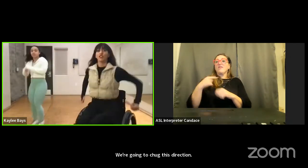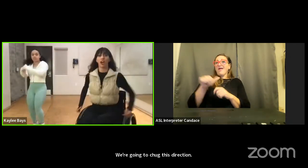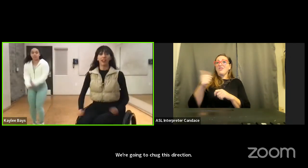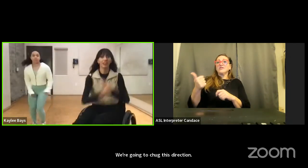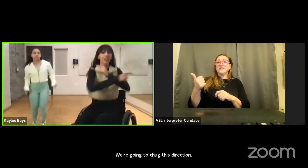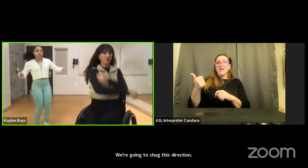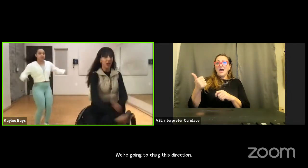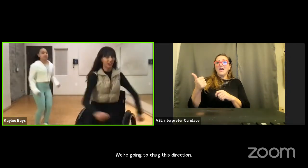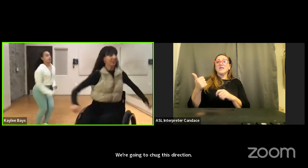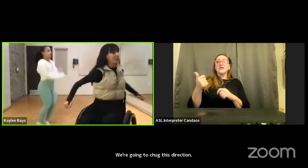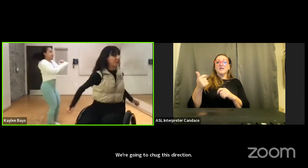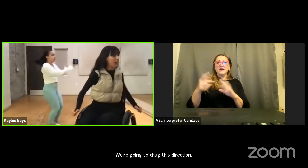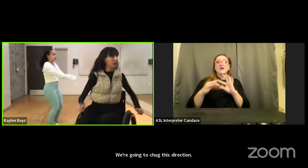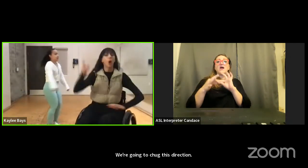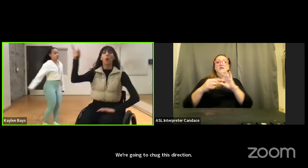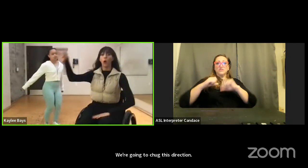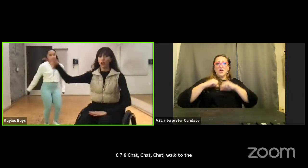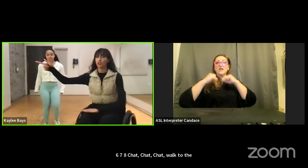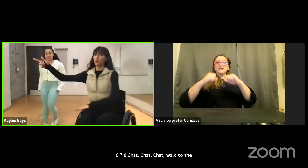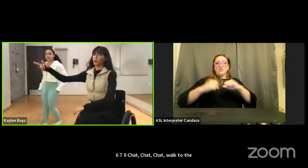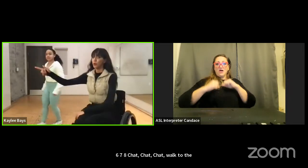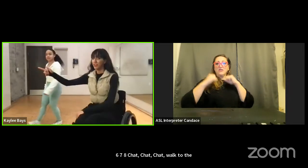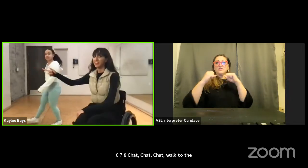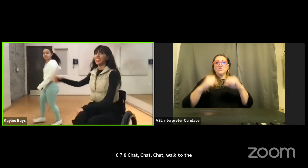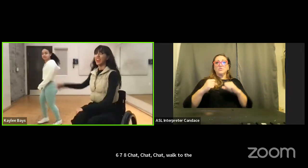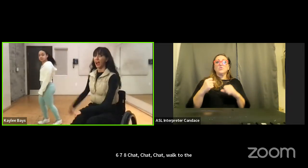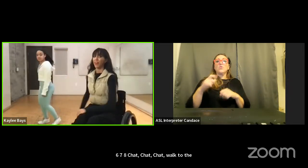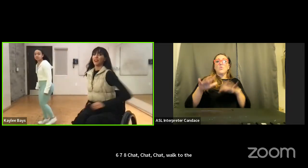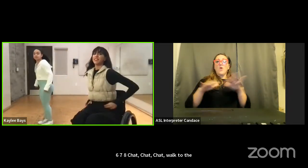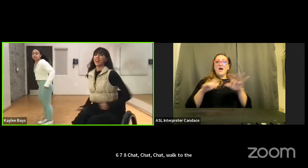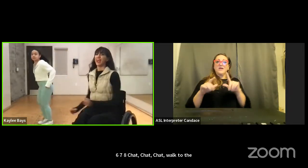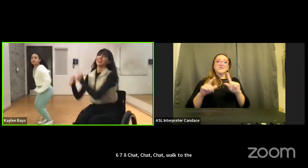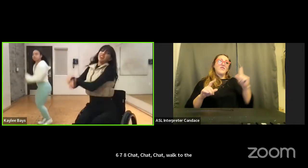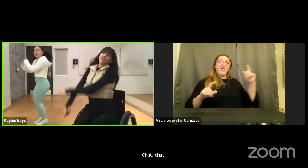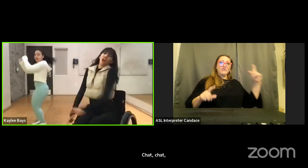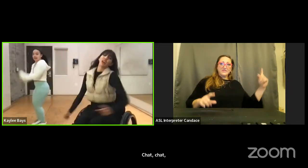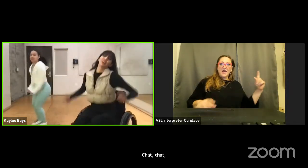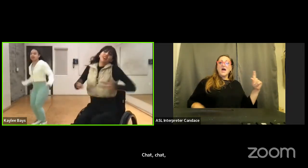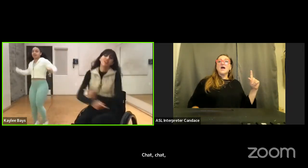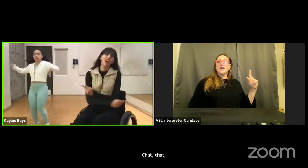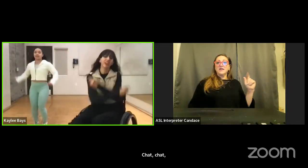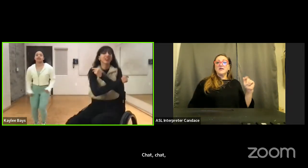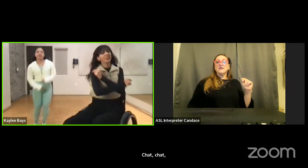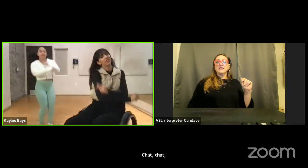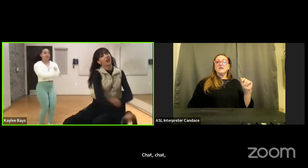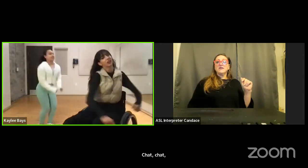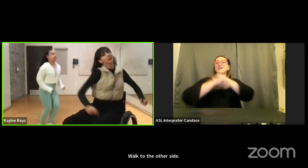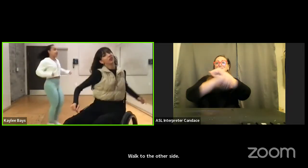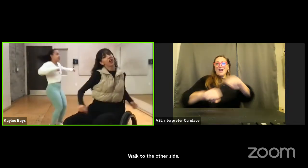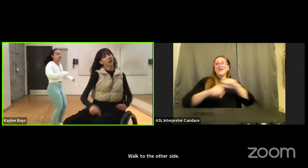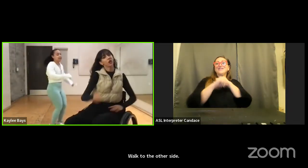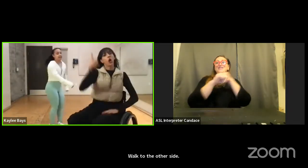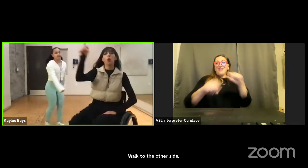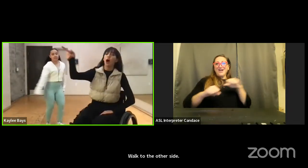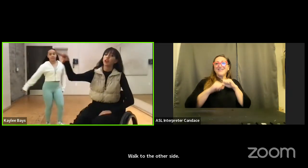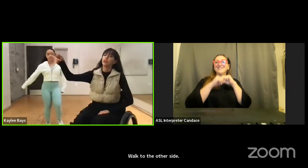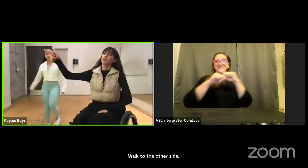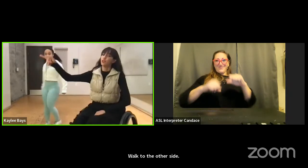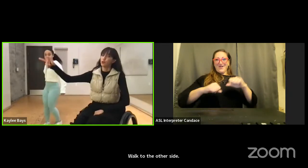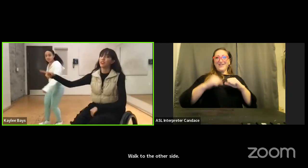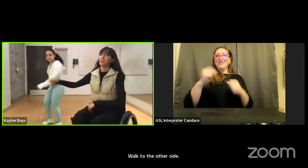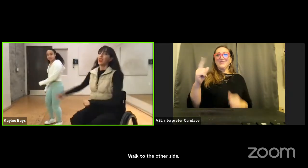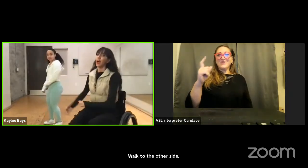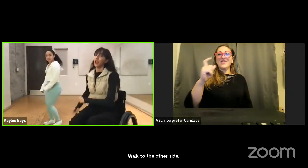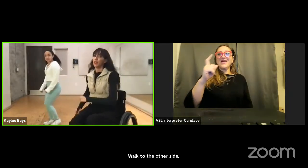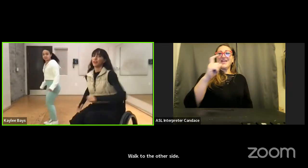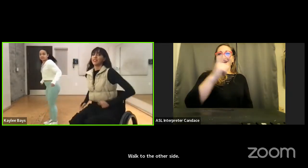Chug, chug, chug, chug, walk to the other side. Chug, chug, chug, chug, walk